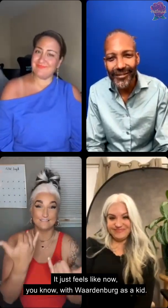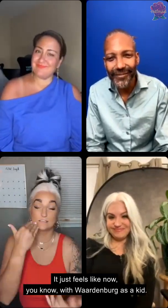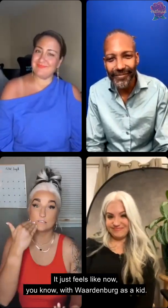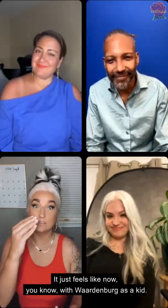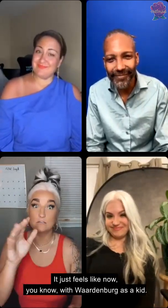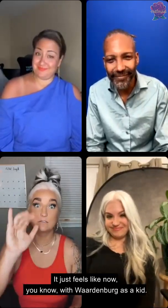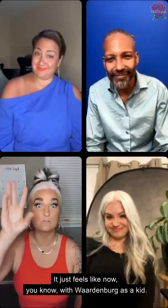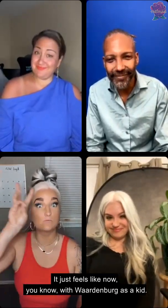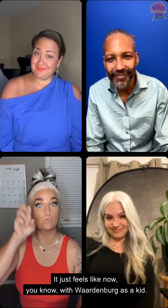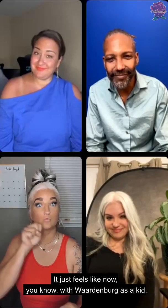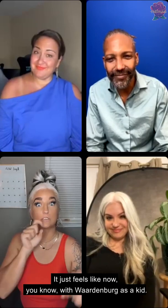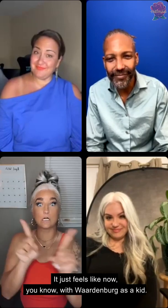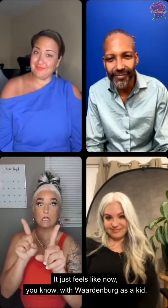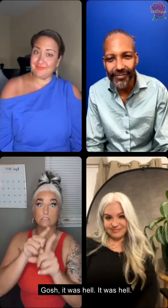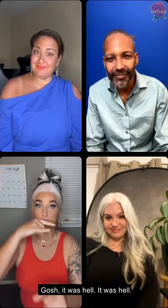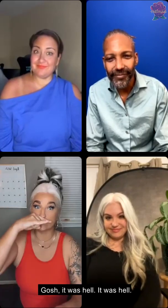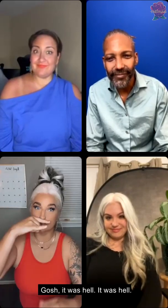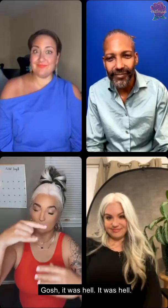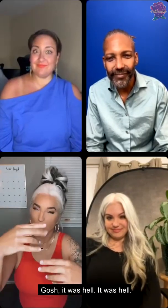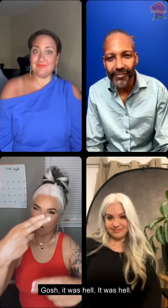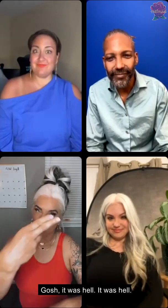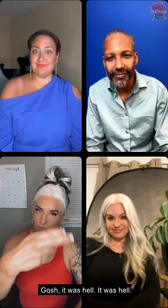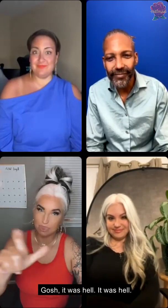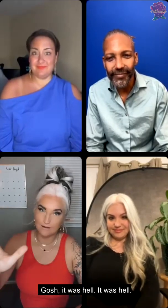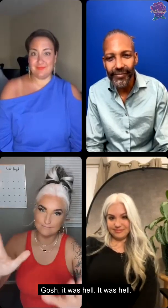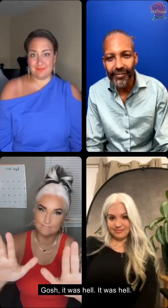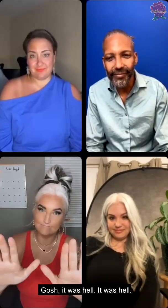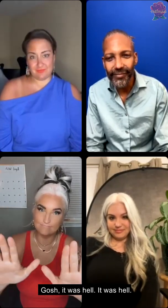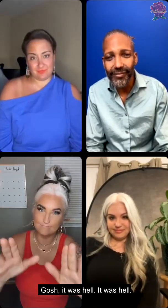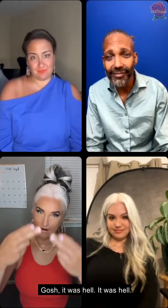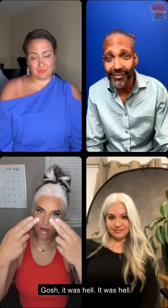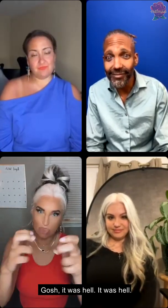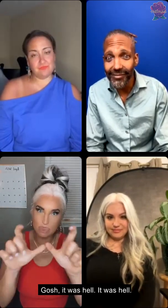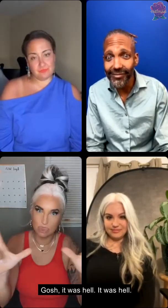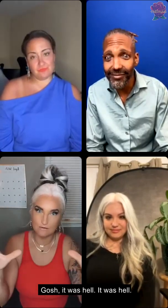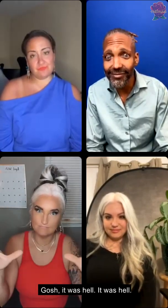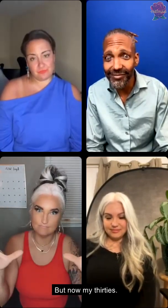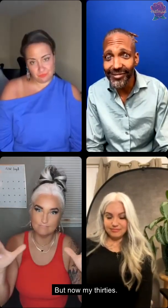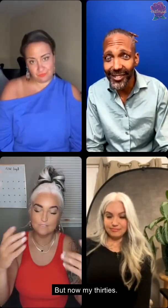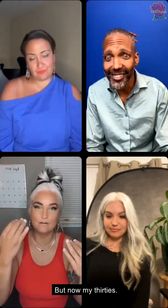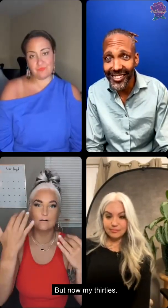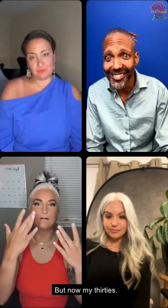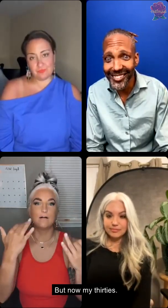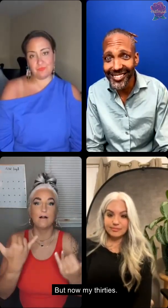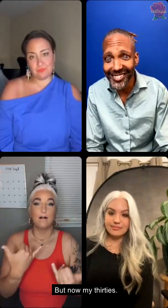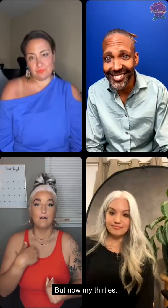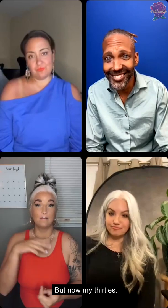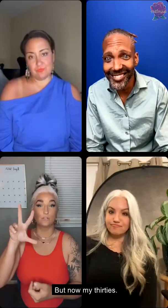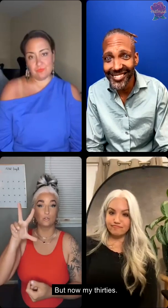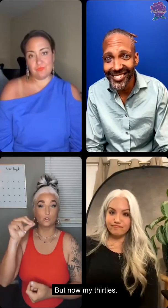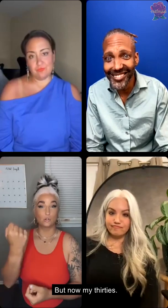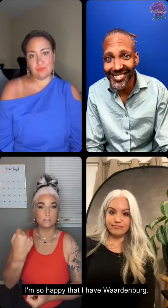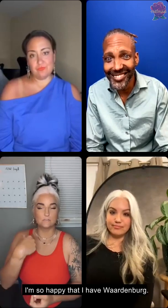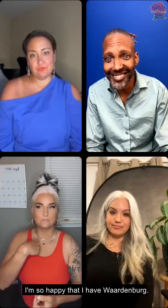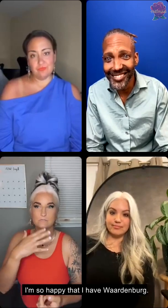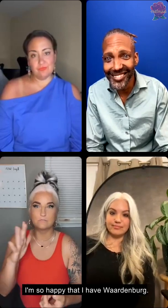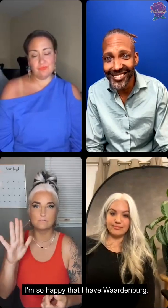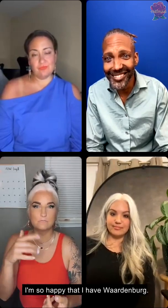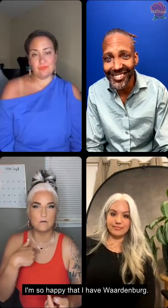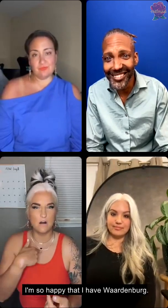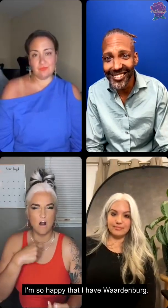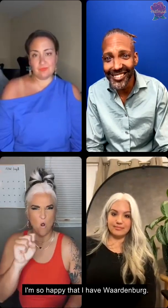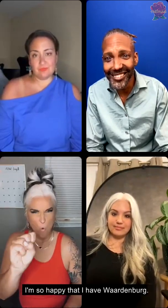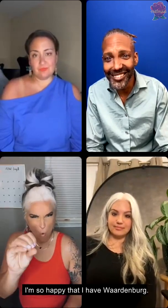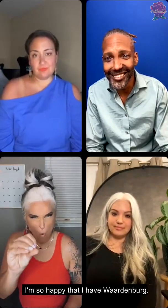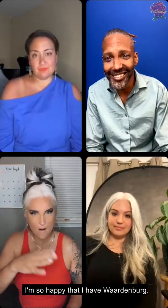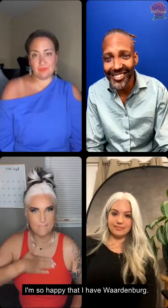now, with Wardenbergs as a kid, gosh, it was hell. It was hell. But now in my 30s,